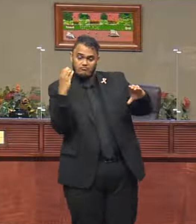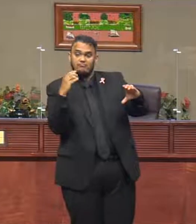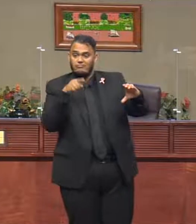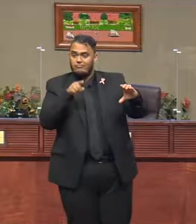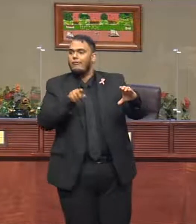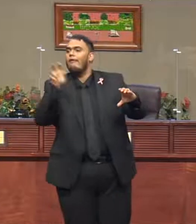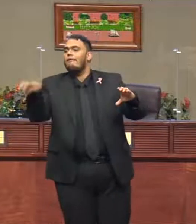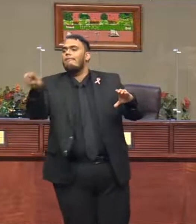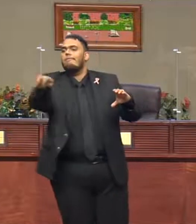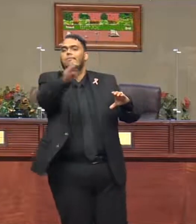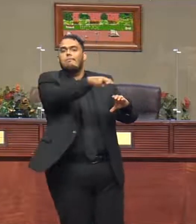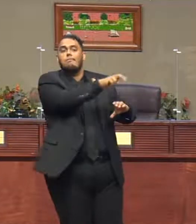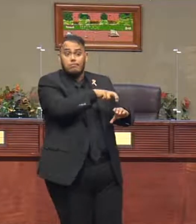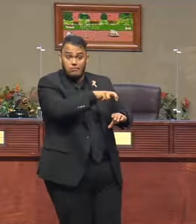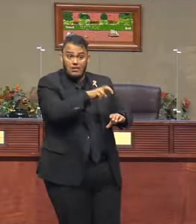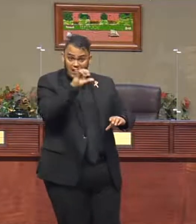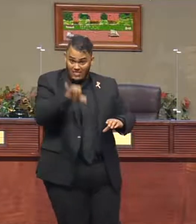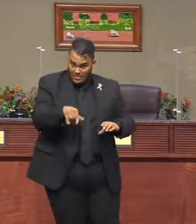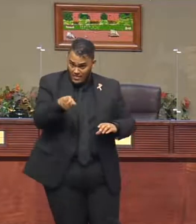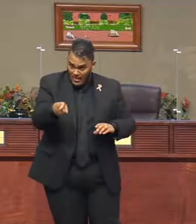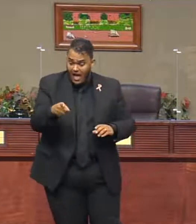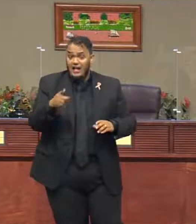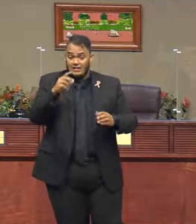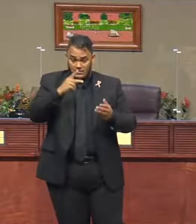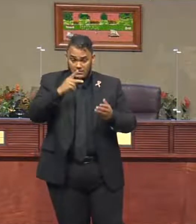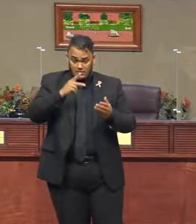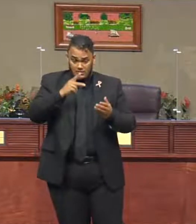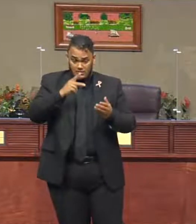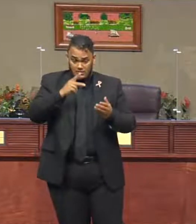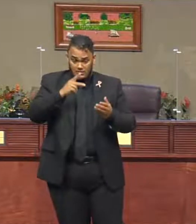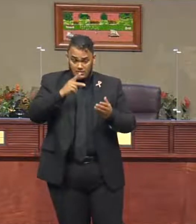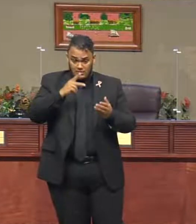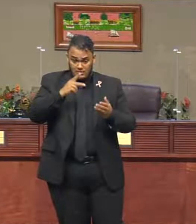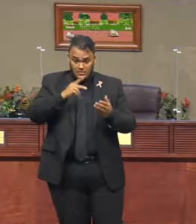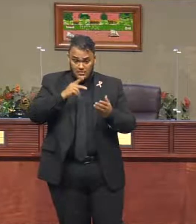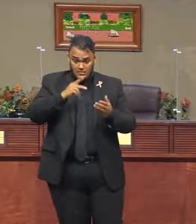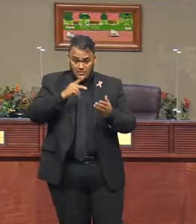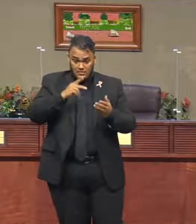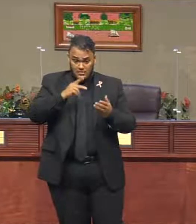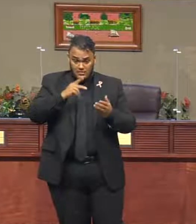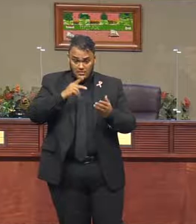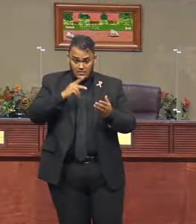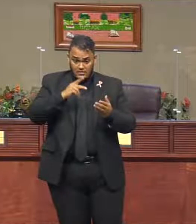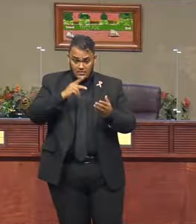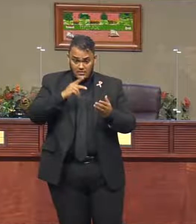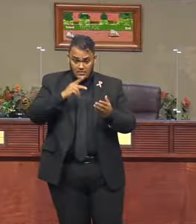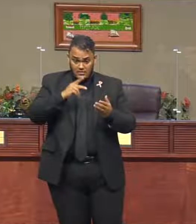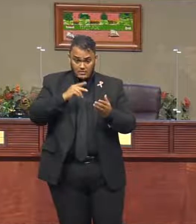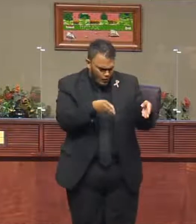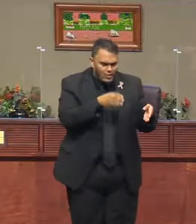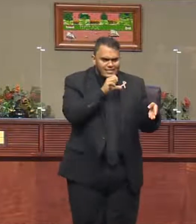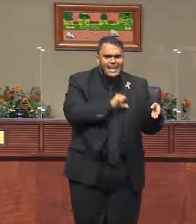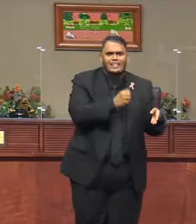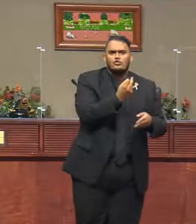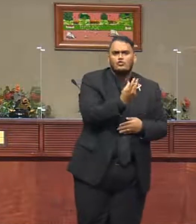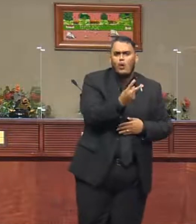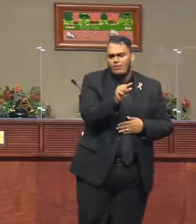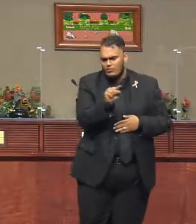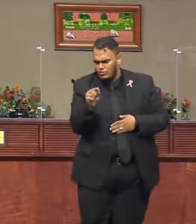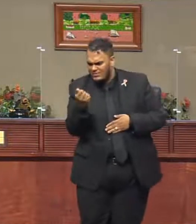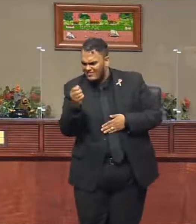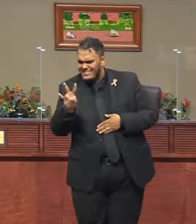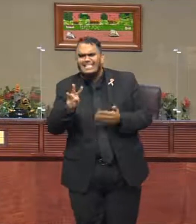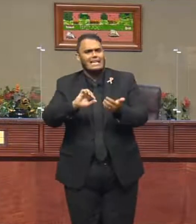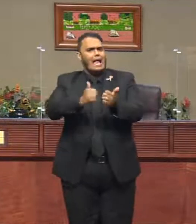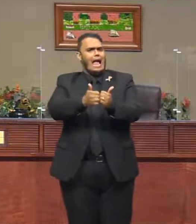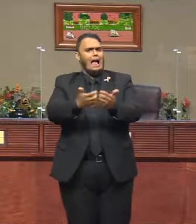county plan to do another initiative or project aimed at youth ages 12 to 17? Yes, we